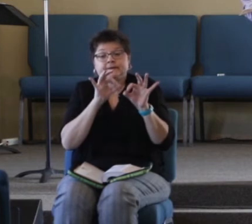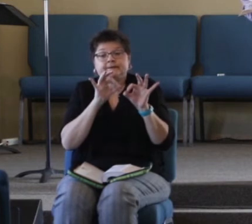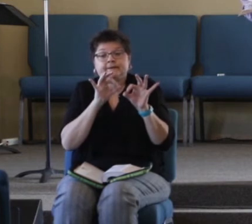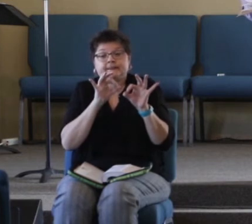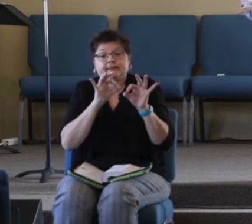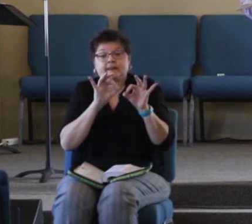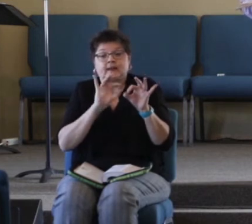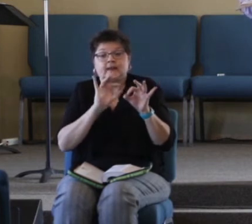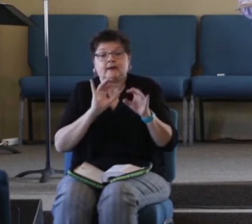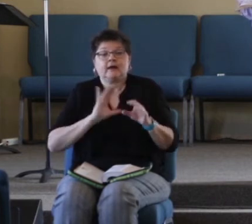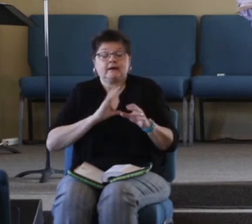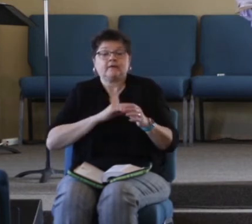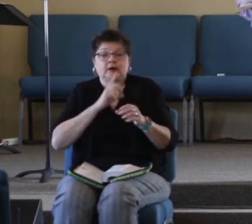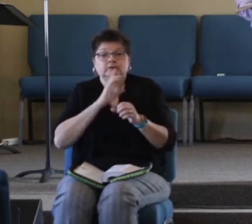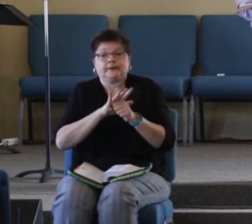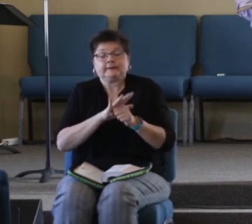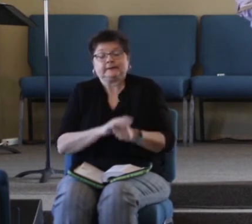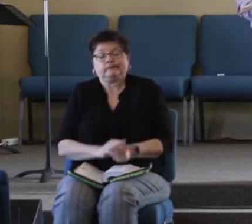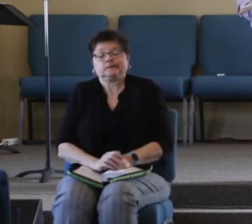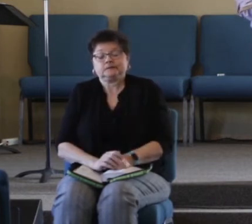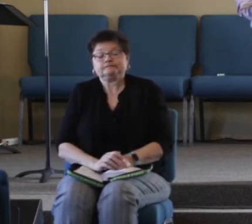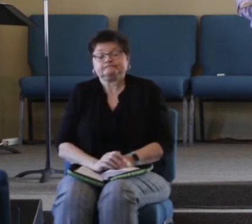of our commitment.